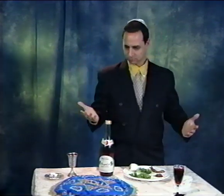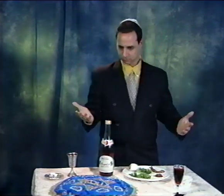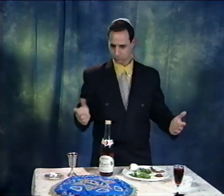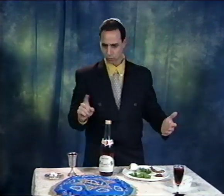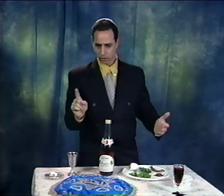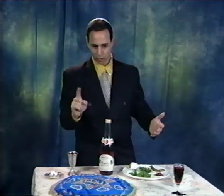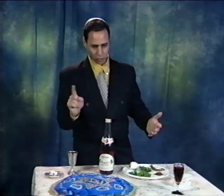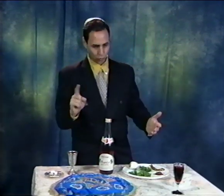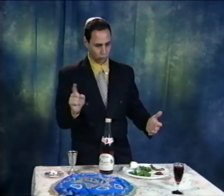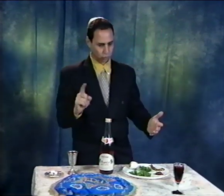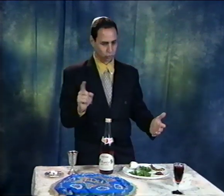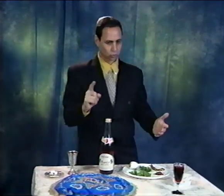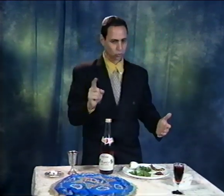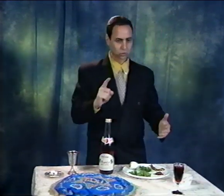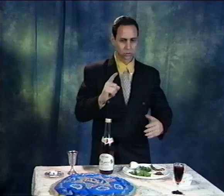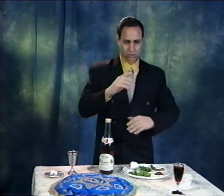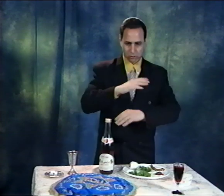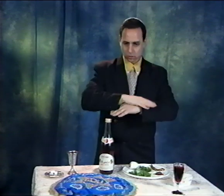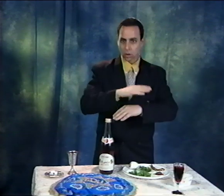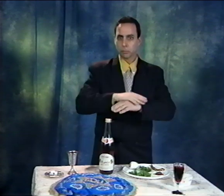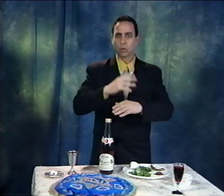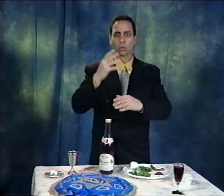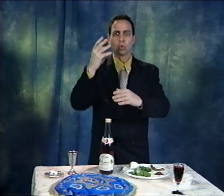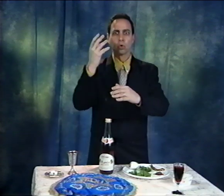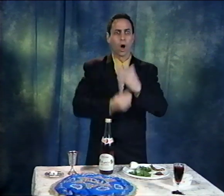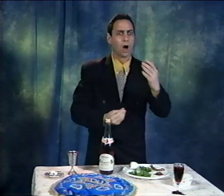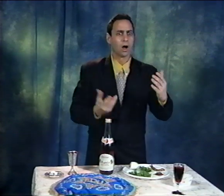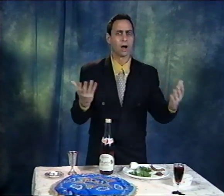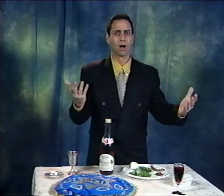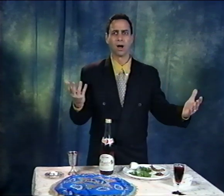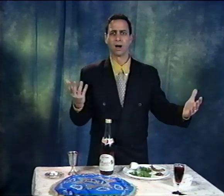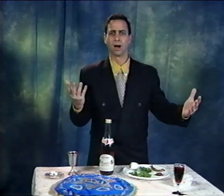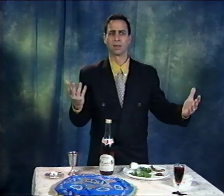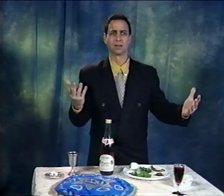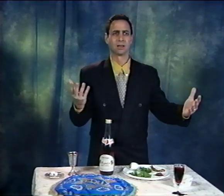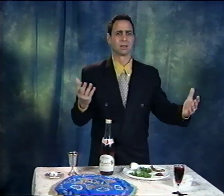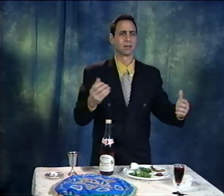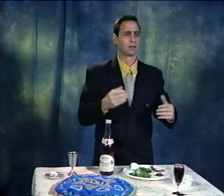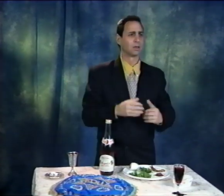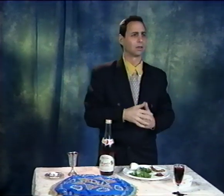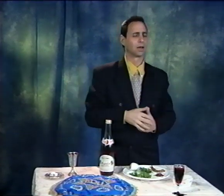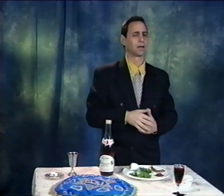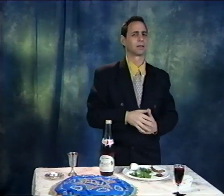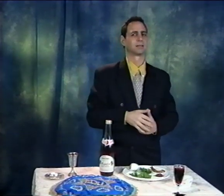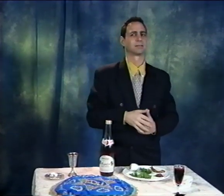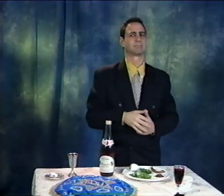But where is it? It was on the table, but now it's gone.